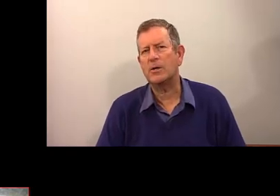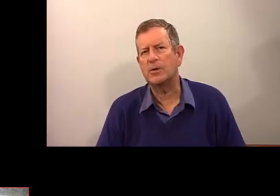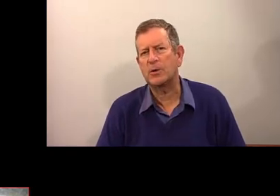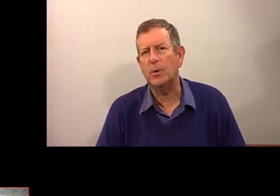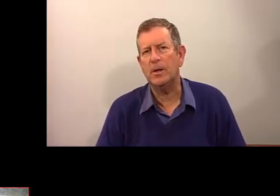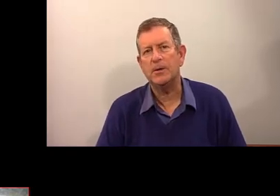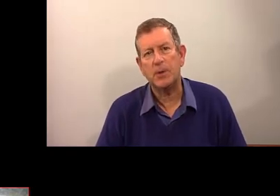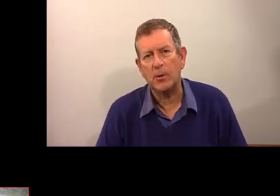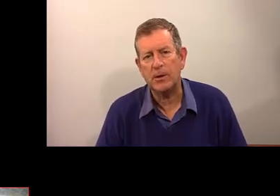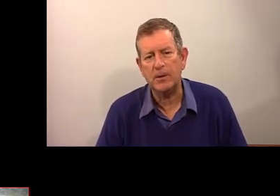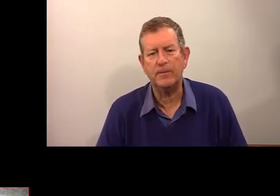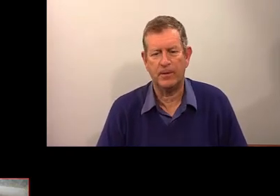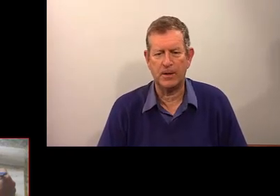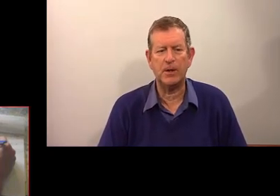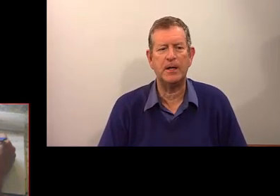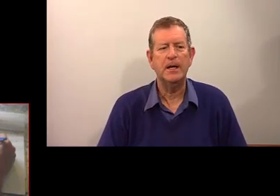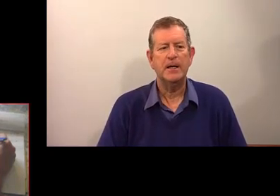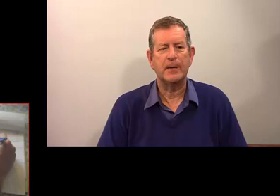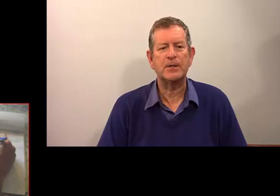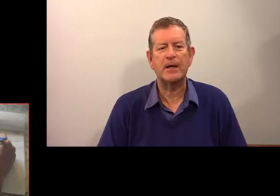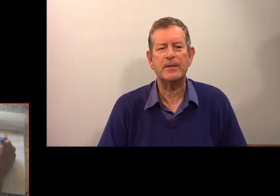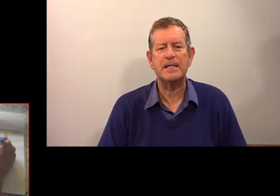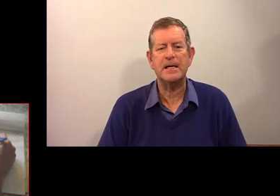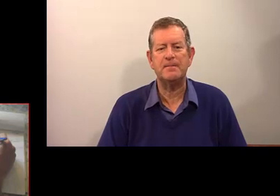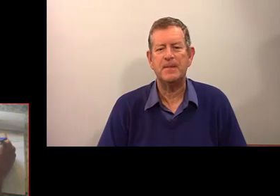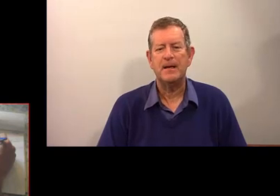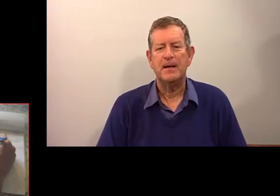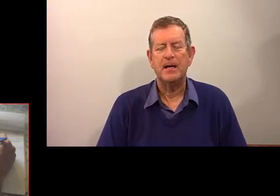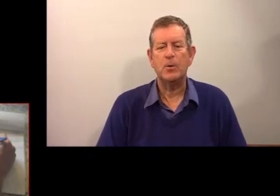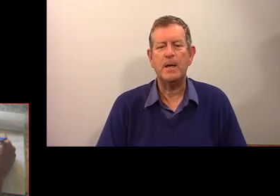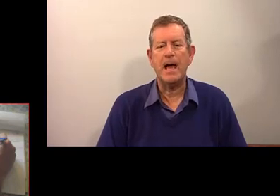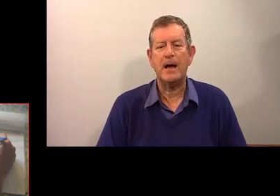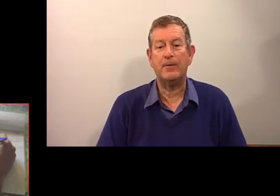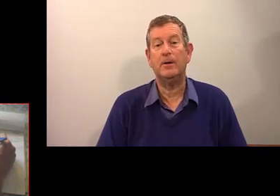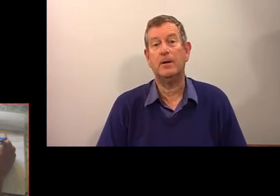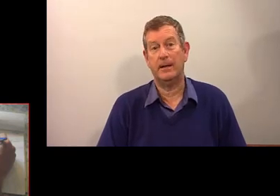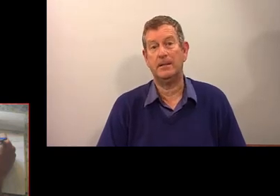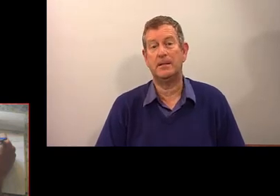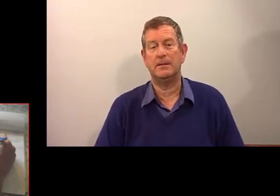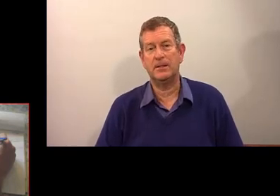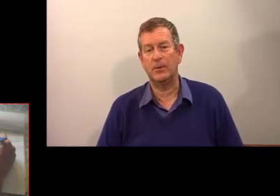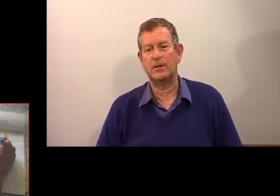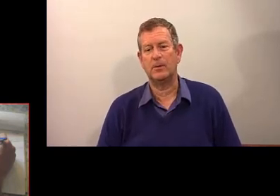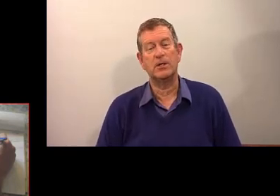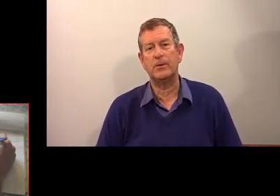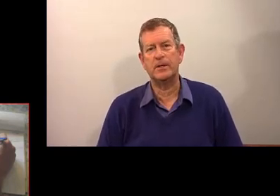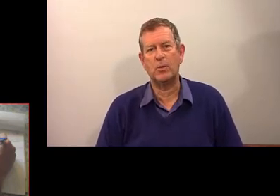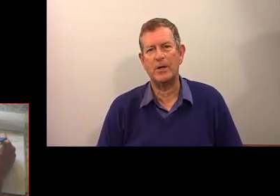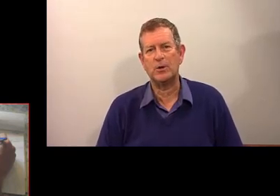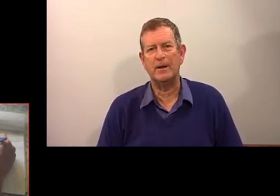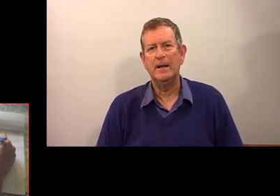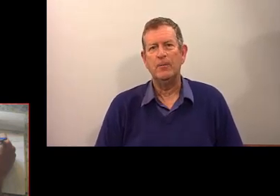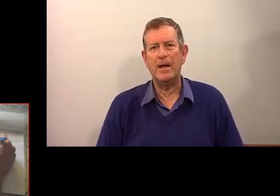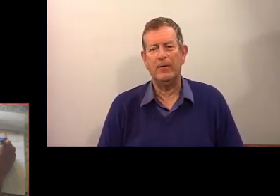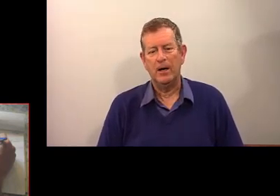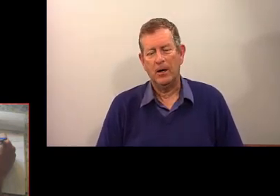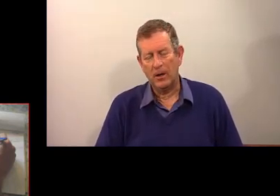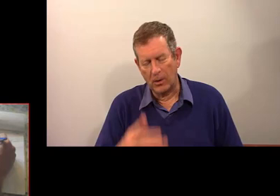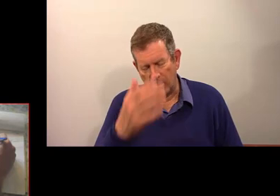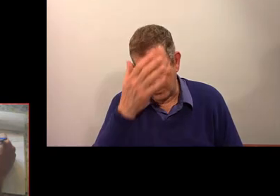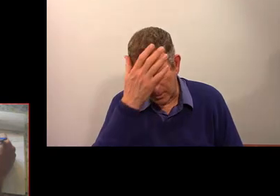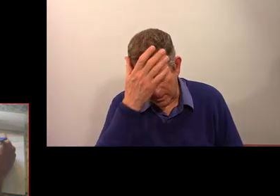You walk to school, don't you? Very good. Number 17. Here we have, this is a serious question. We